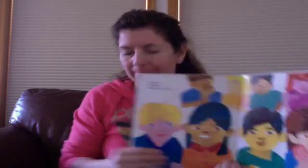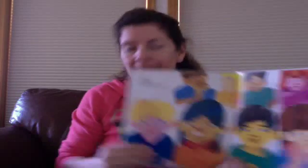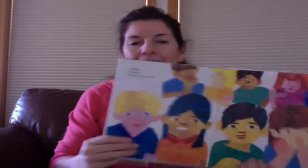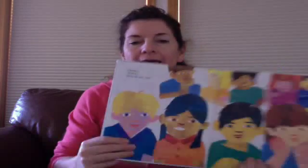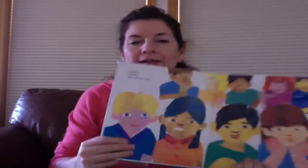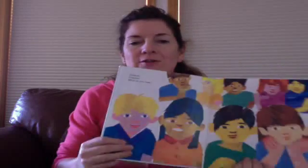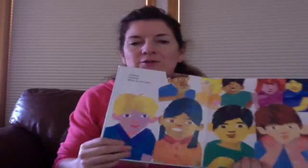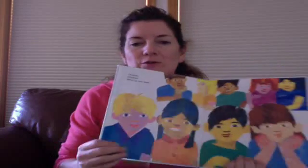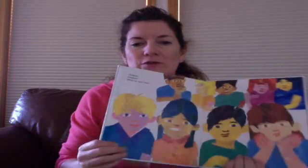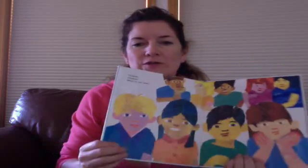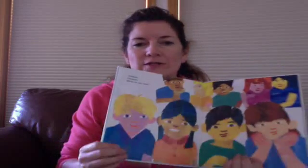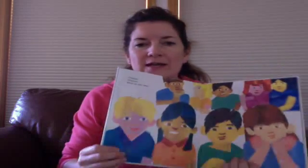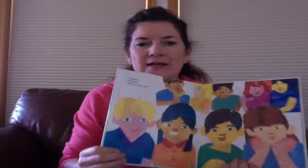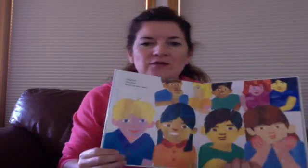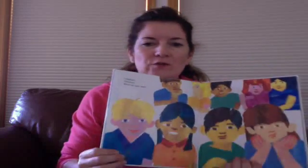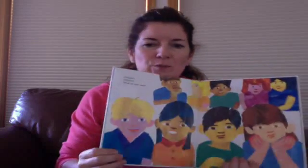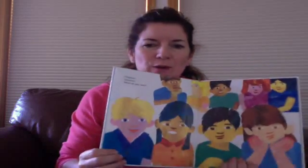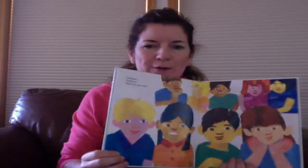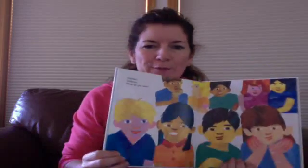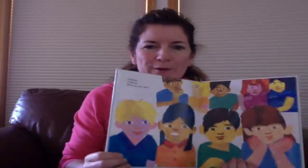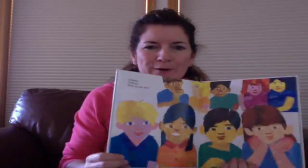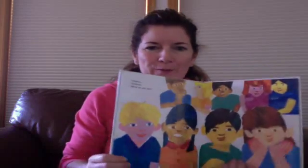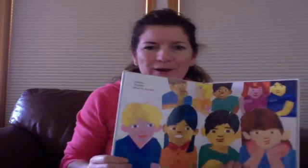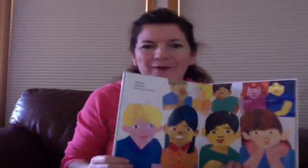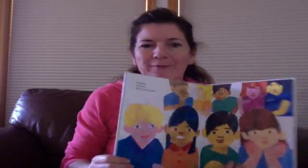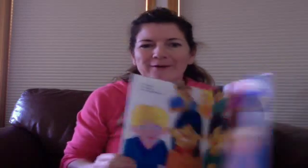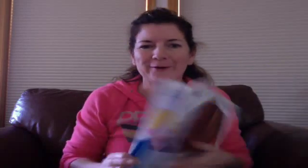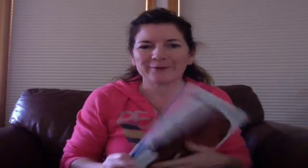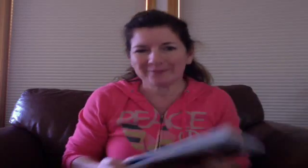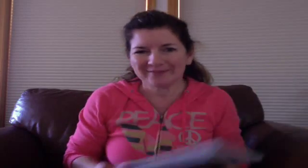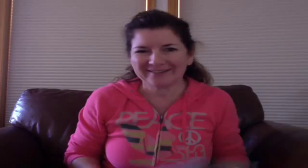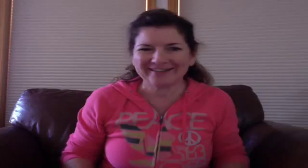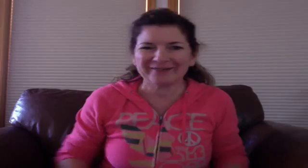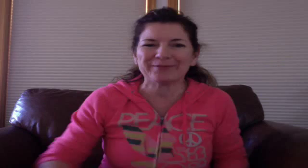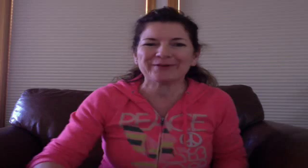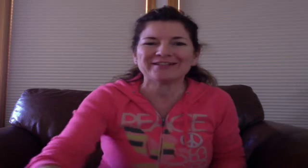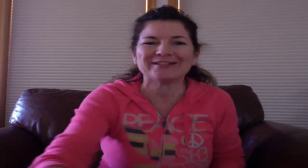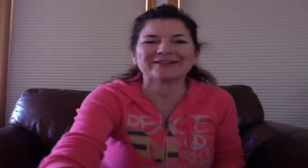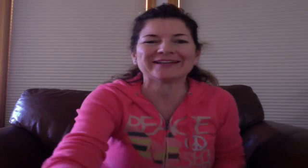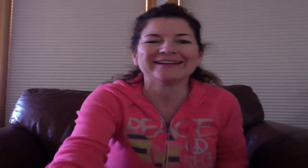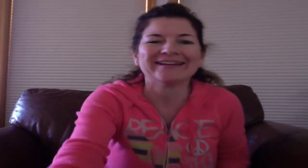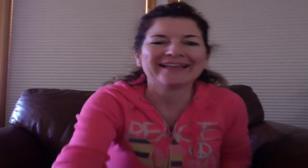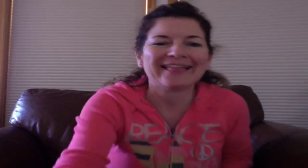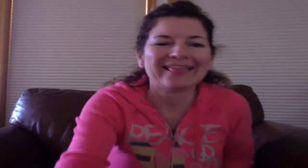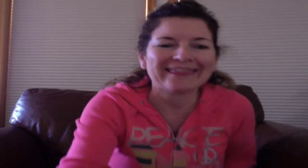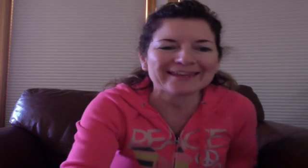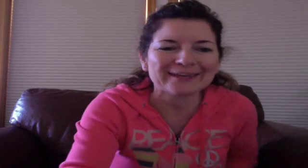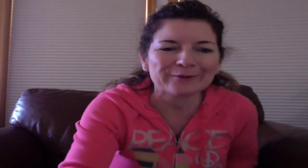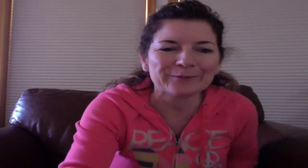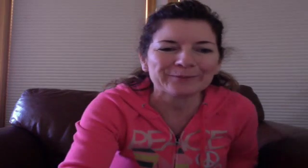And so those are the signs for brown bear, brown bear. Hope you enjoy. Thank you.